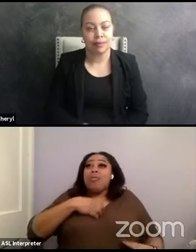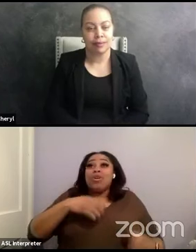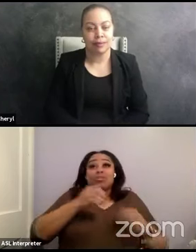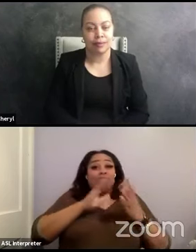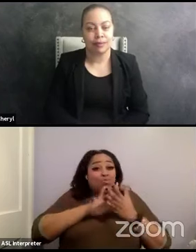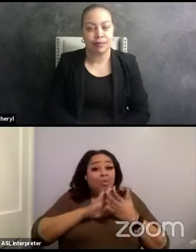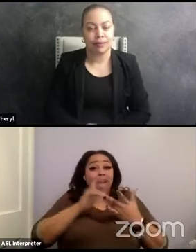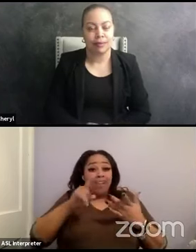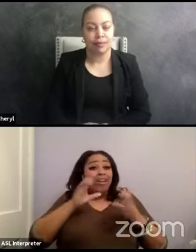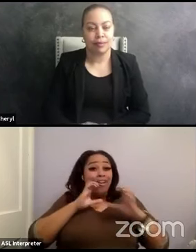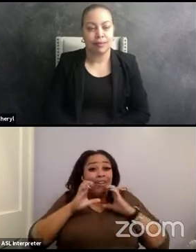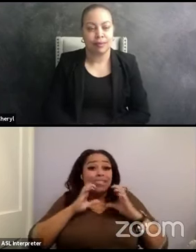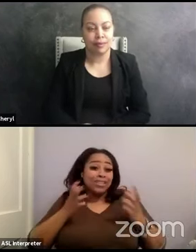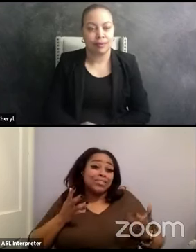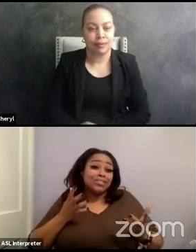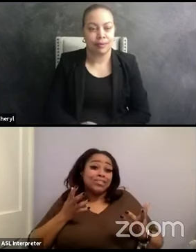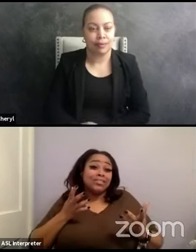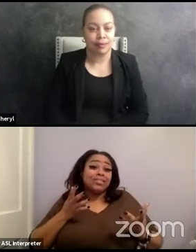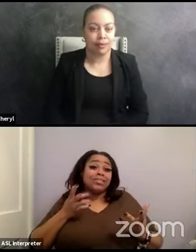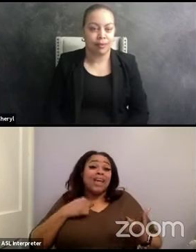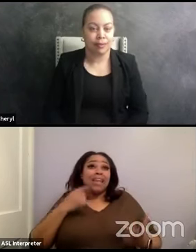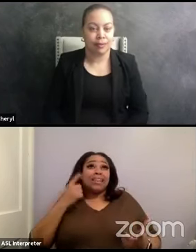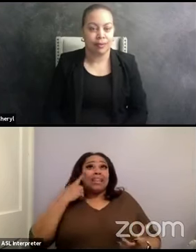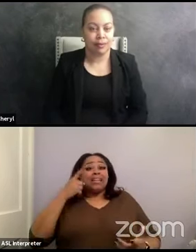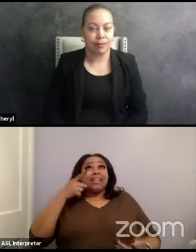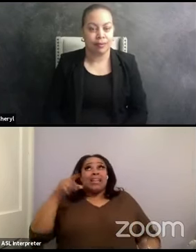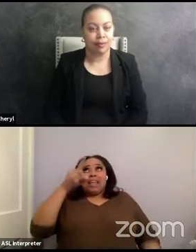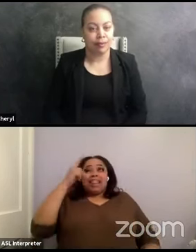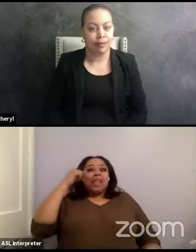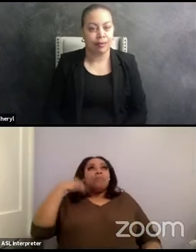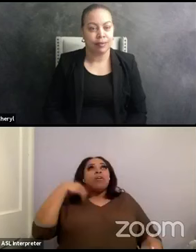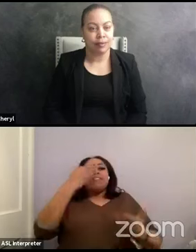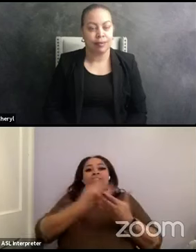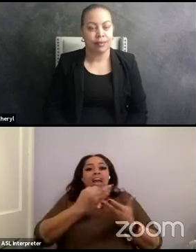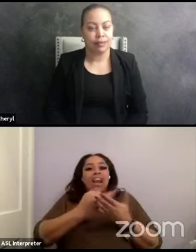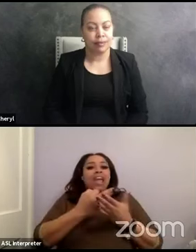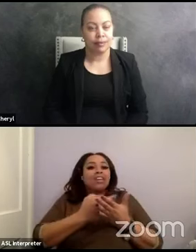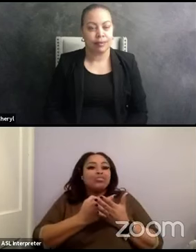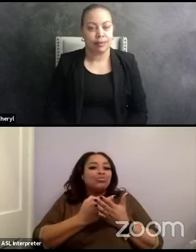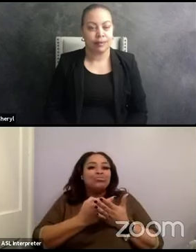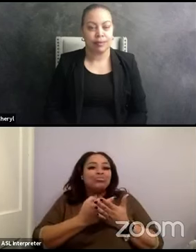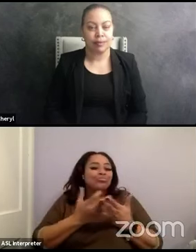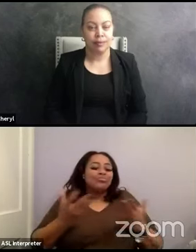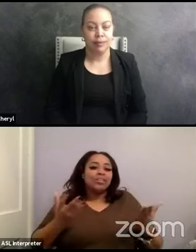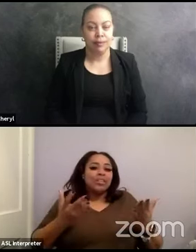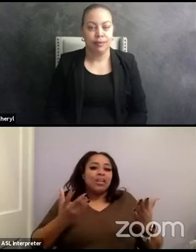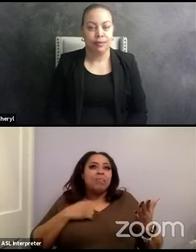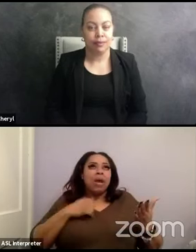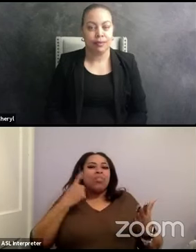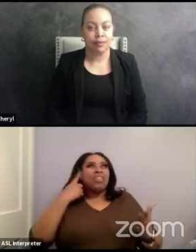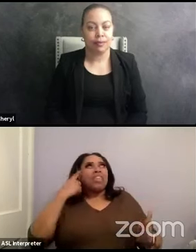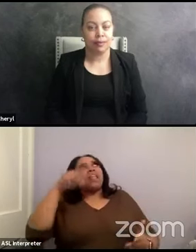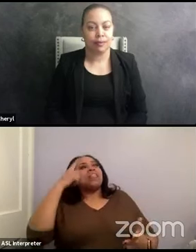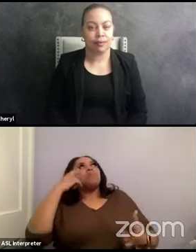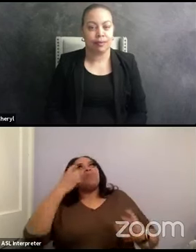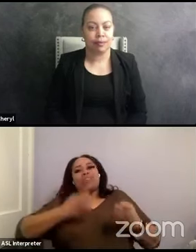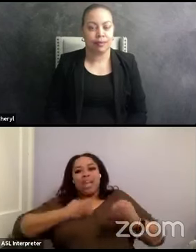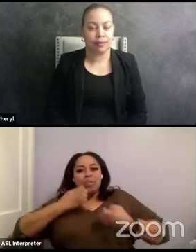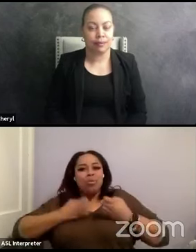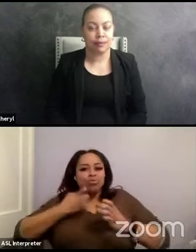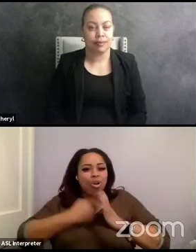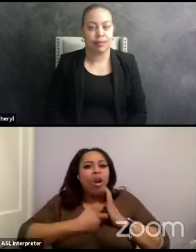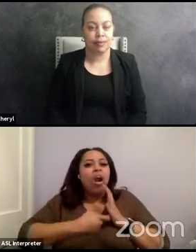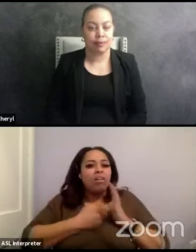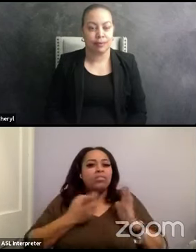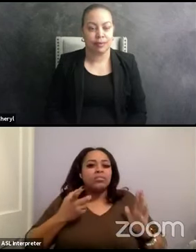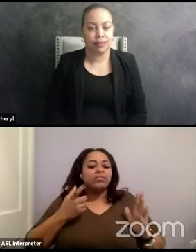conversation, because I think that they think about the financial cost, but I don't think that they think about the emotional cost. And